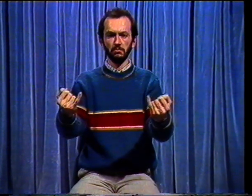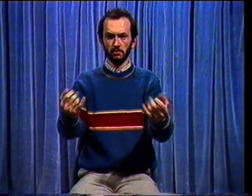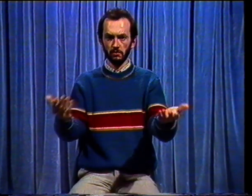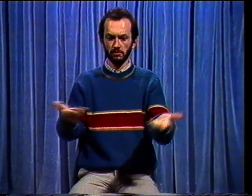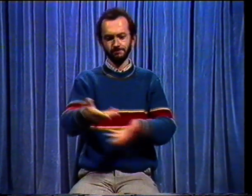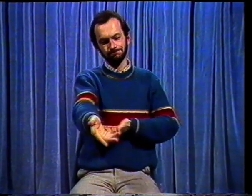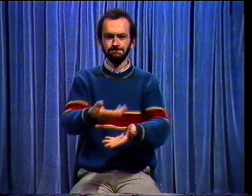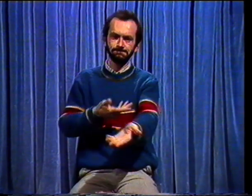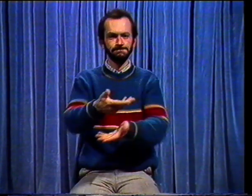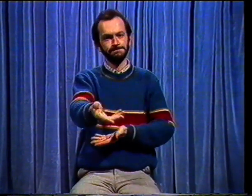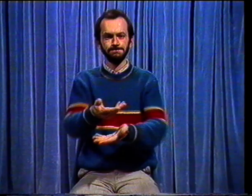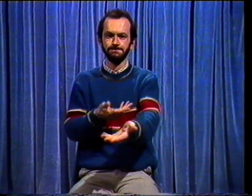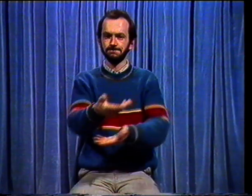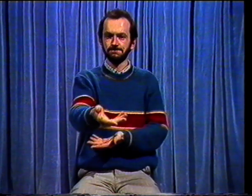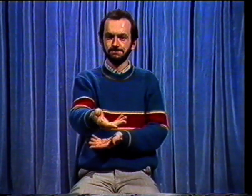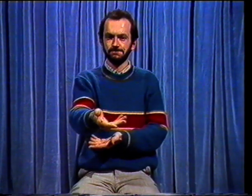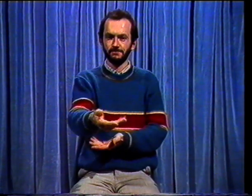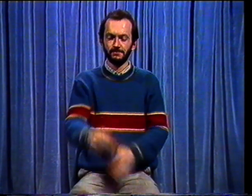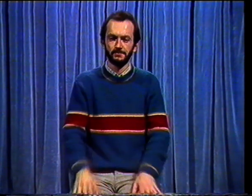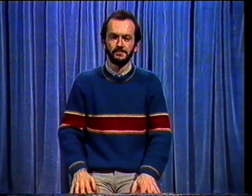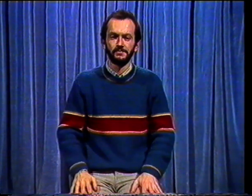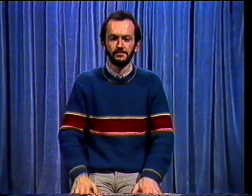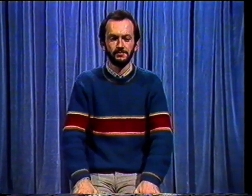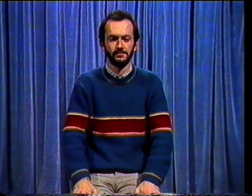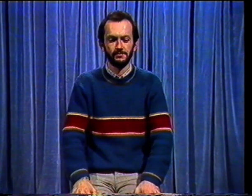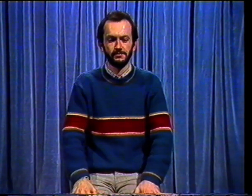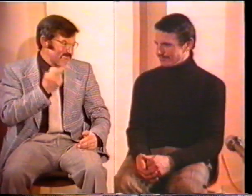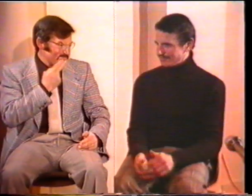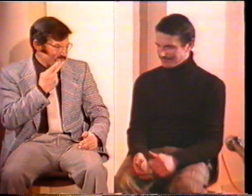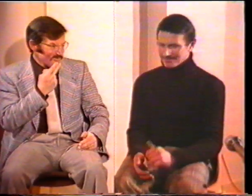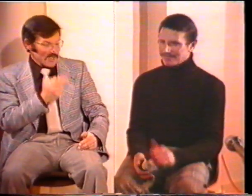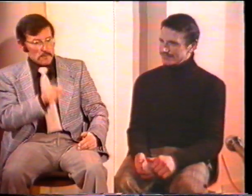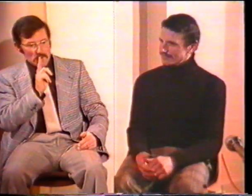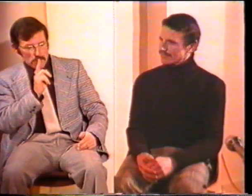another. Roman Catholics to Protestant, communicating easily.